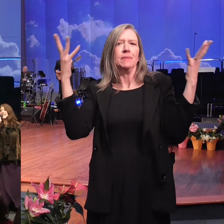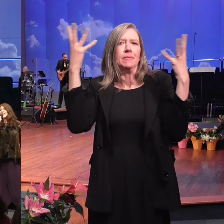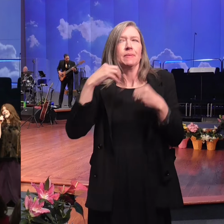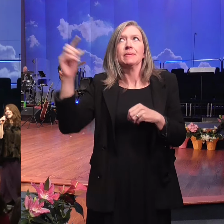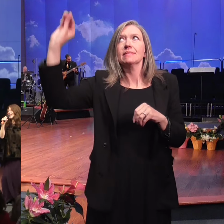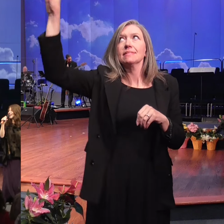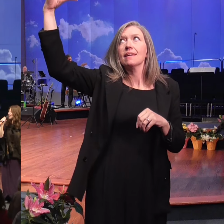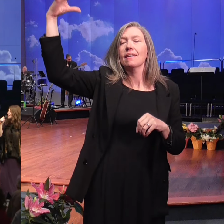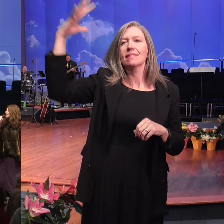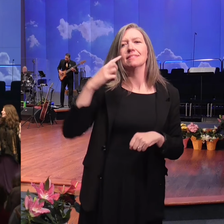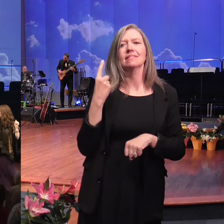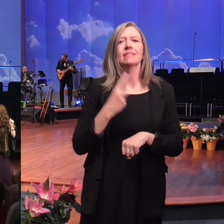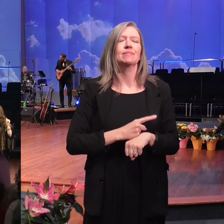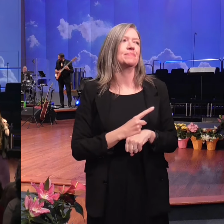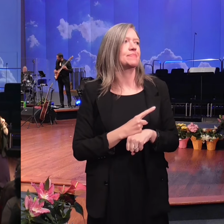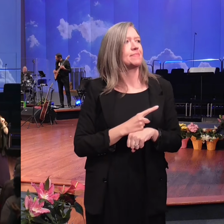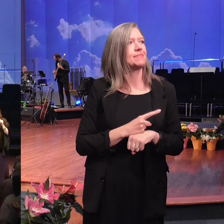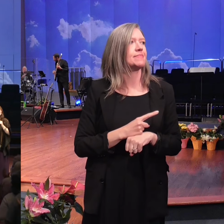sunshiny day.